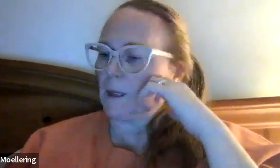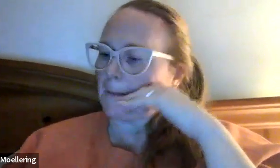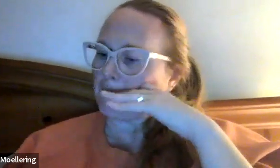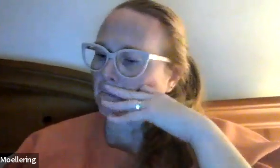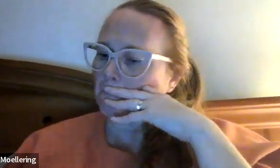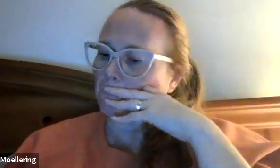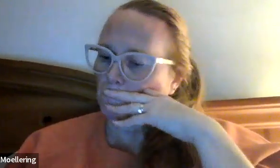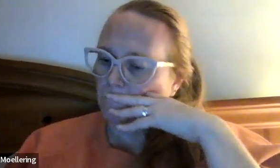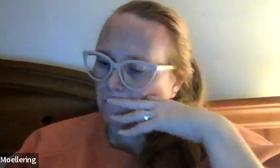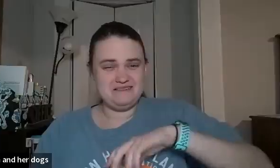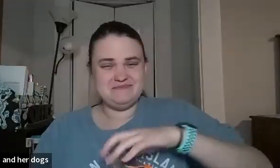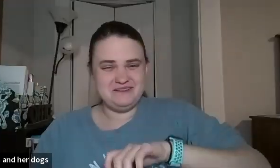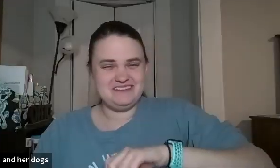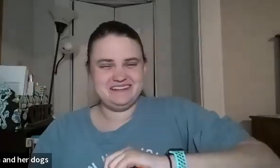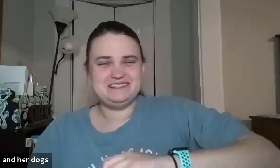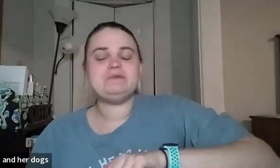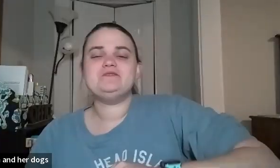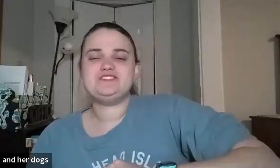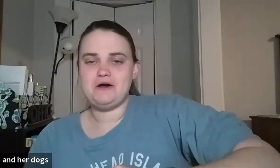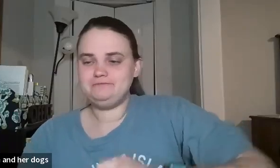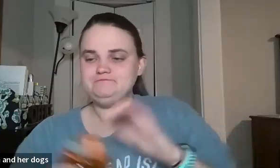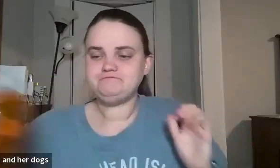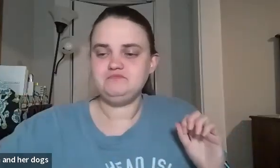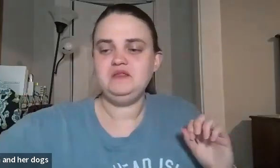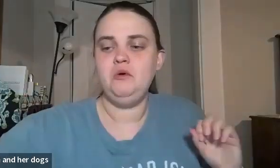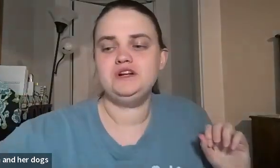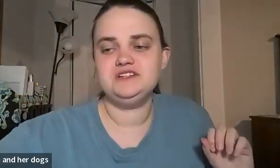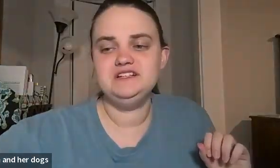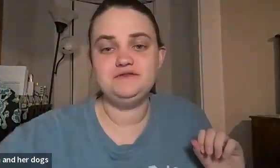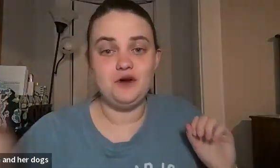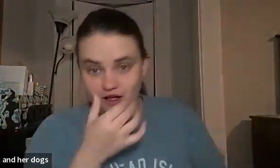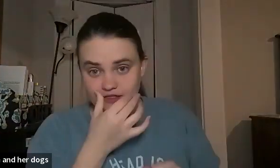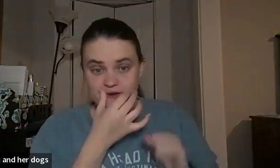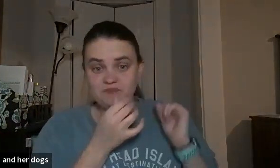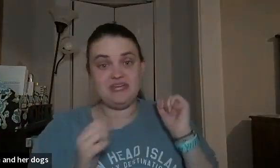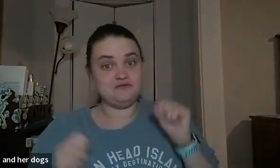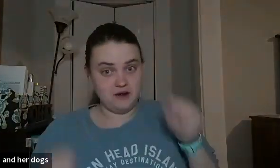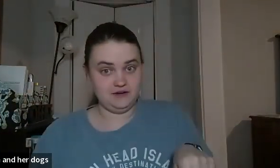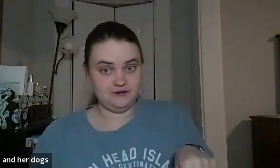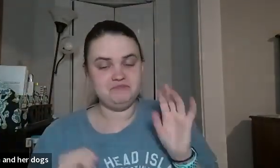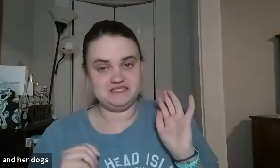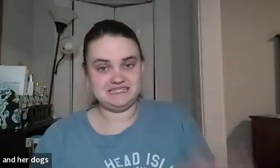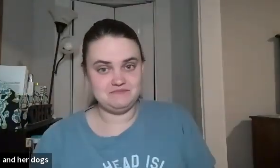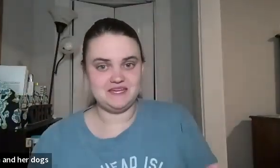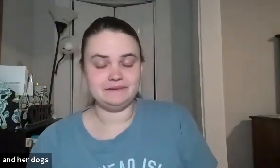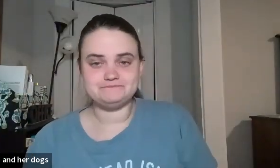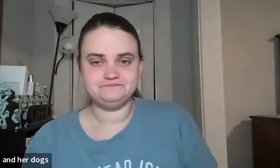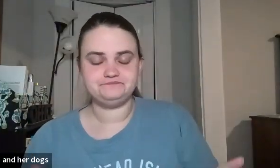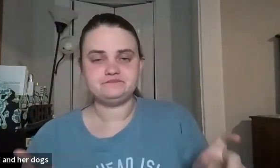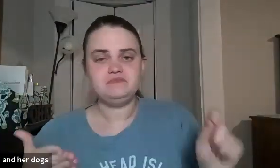That's a good one. Sorry, I was in the middle of taking a sip. So what you're going to do for author and writer is the same thing.